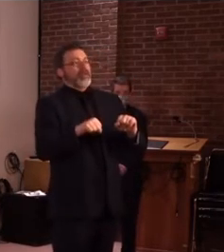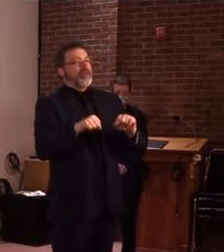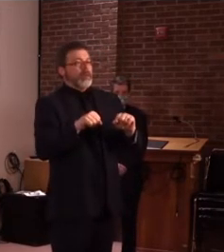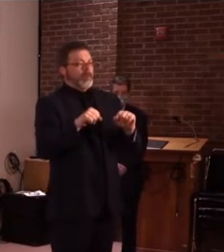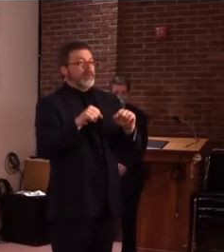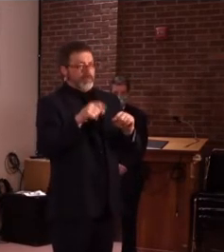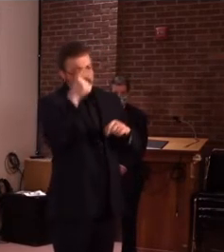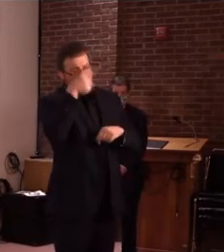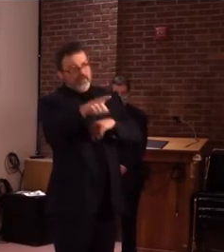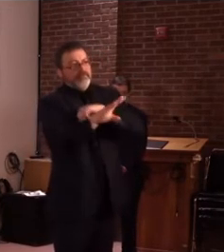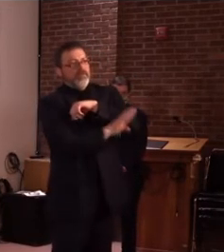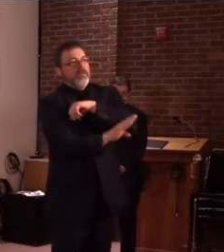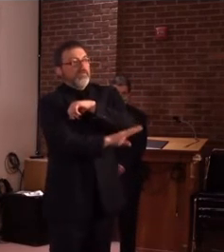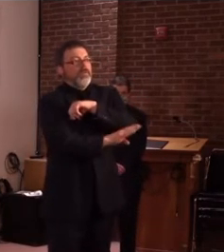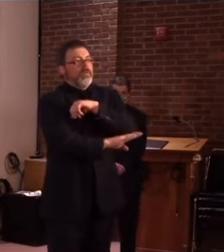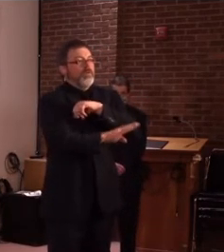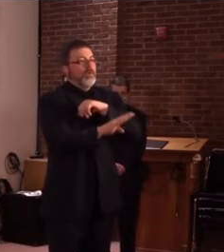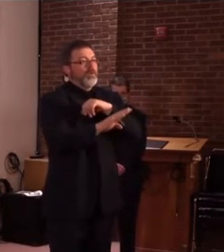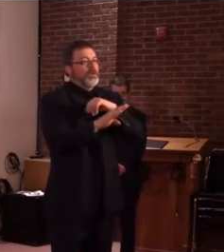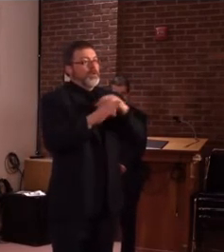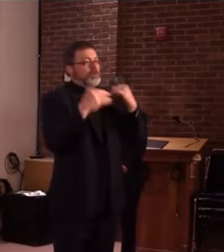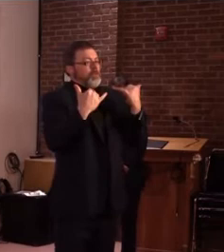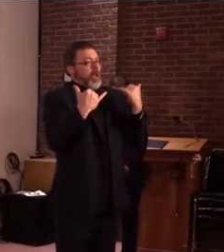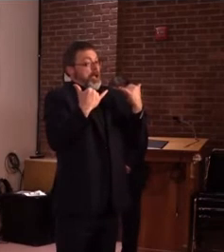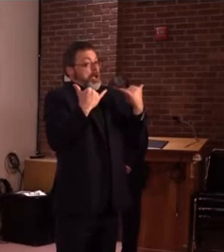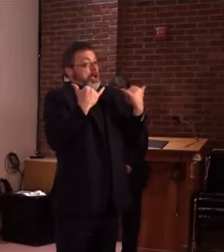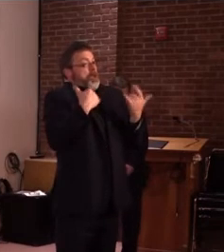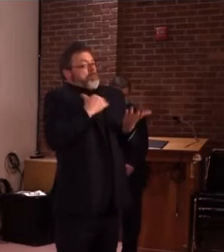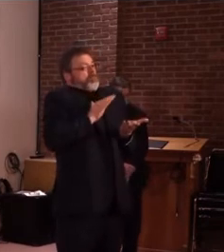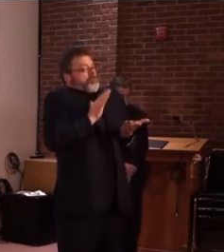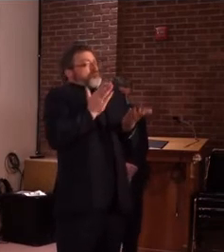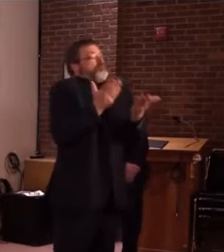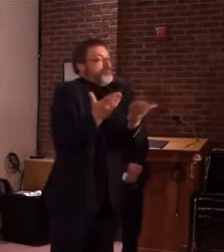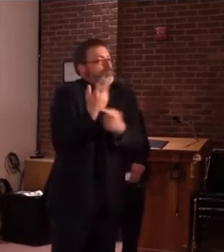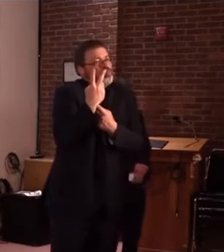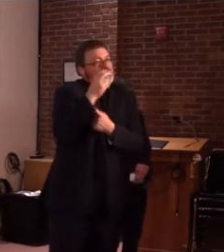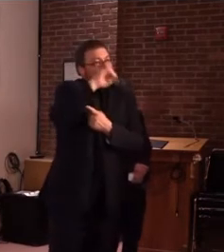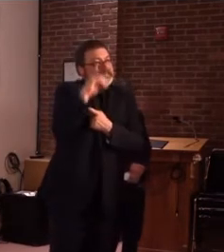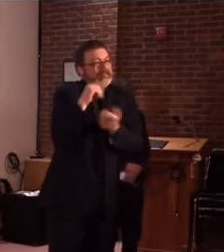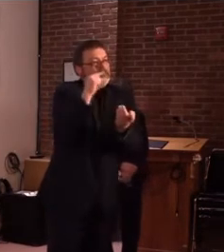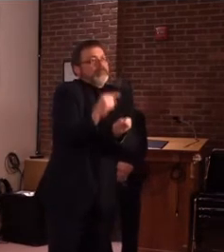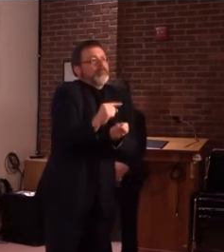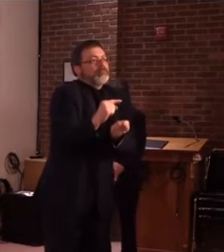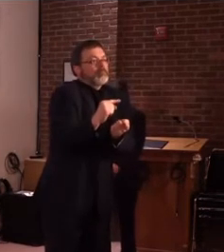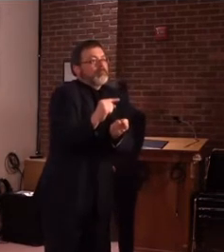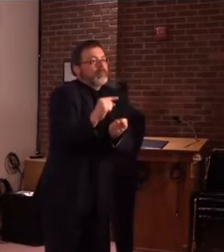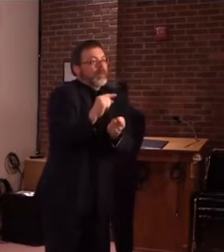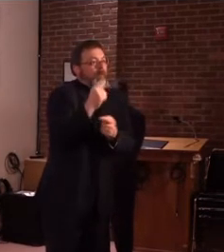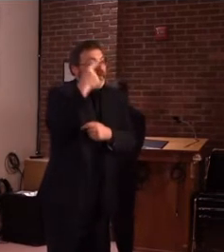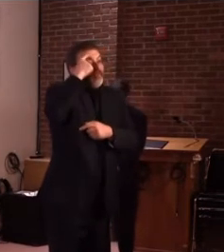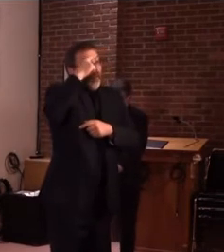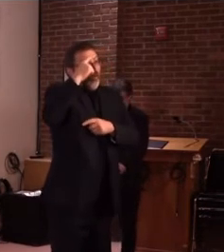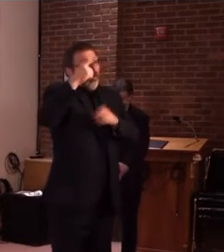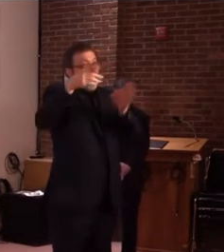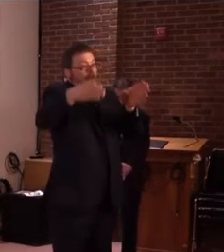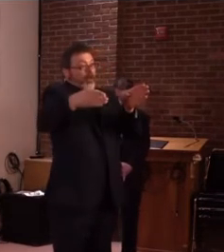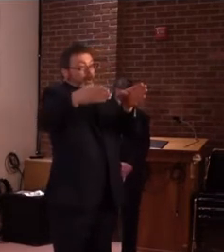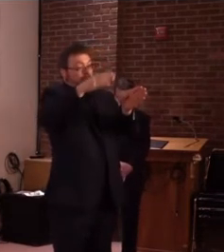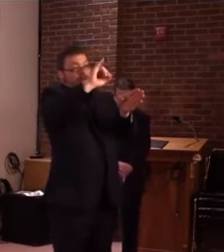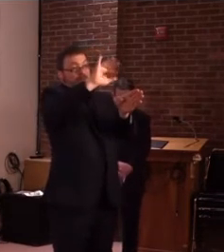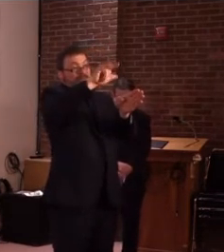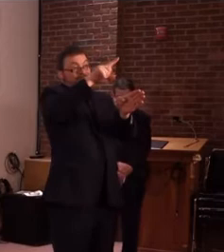revenues. And at that time, we'll be able to make a decision whether that 2% decrease in expenditures should